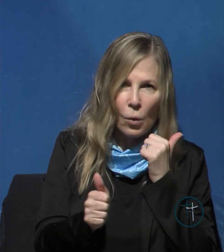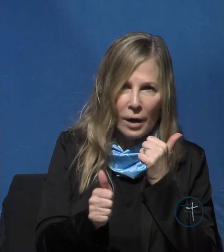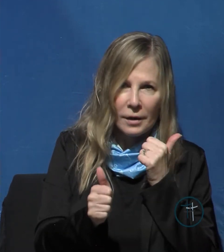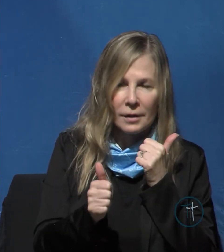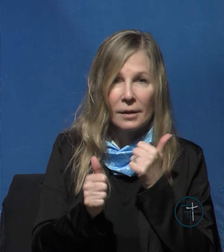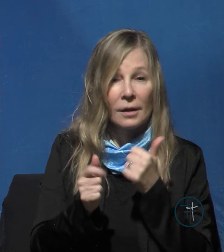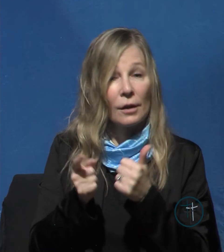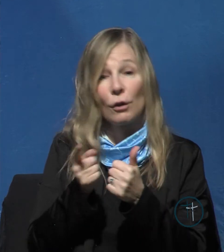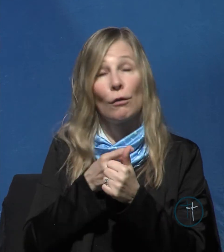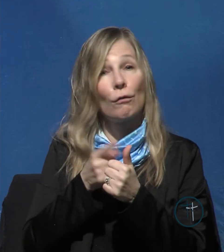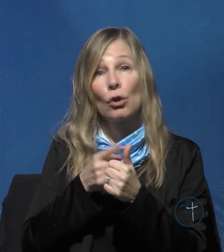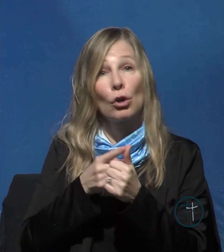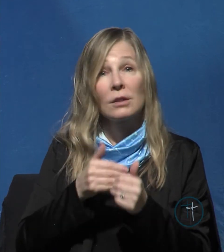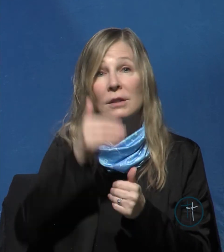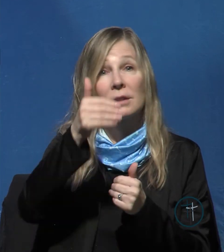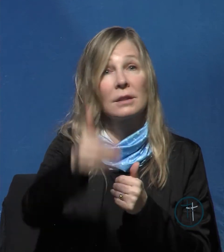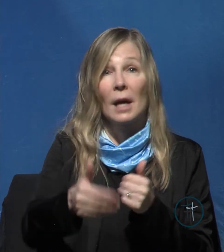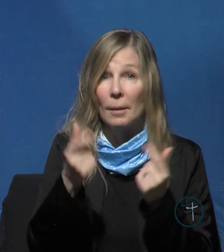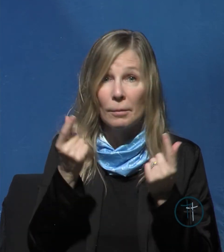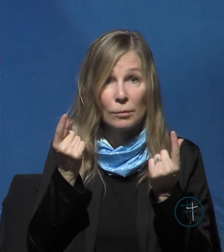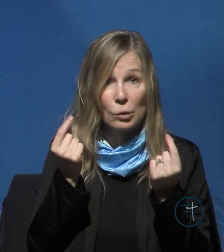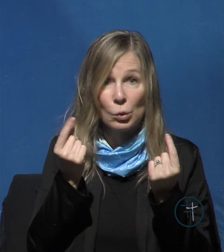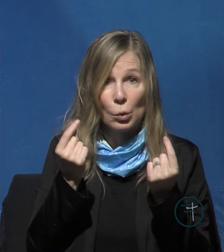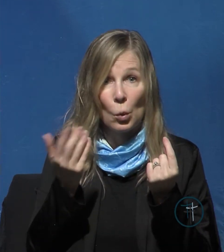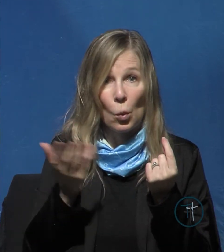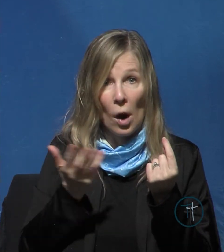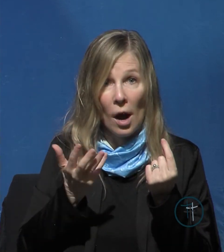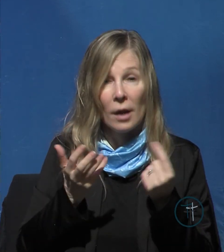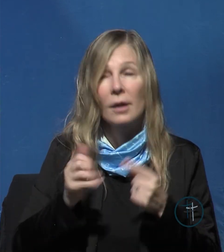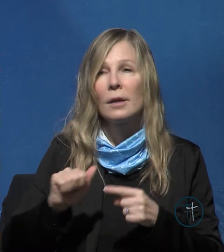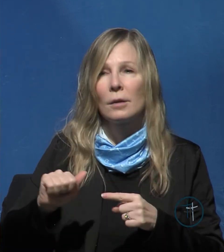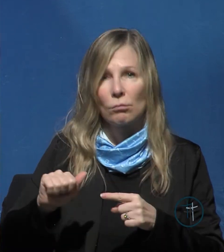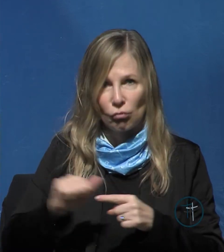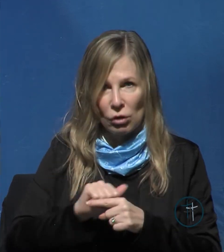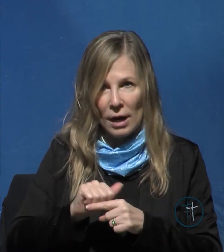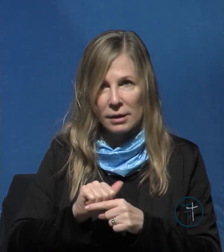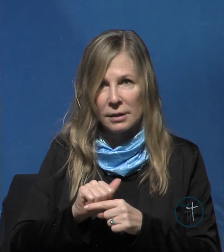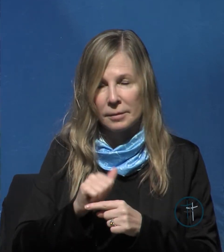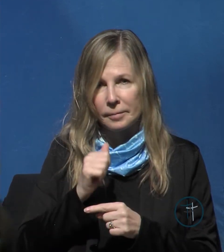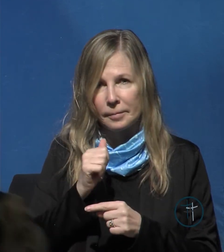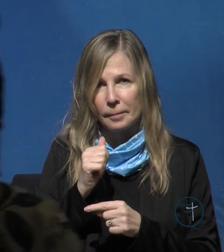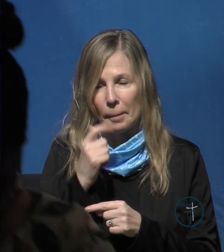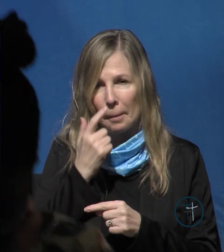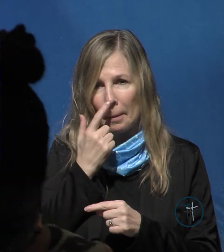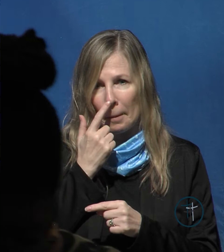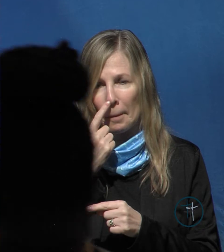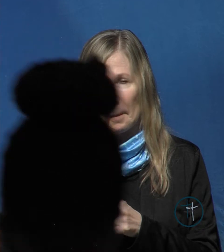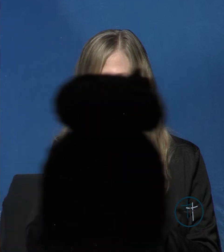And the first step is this: practice love towards your church family.